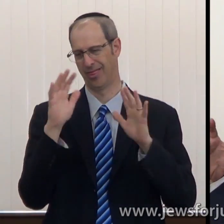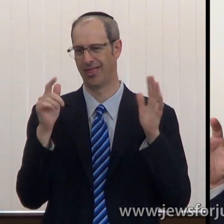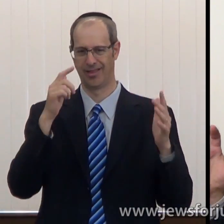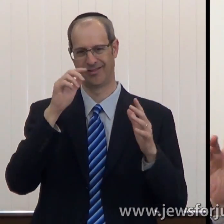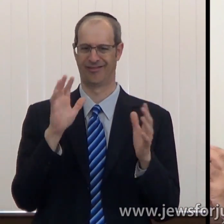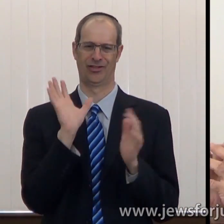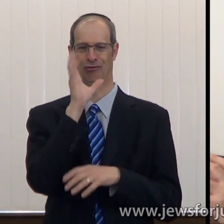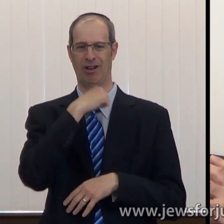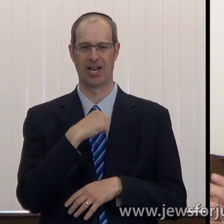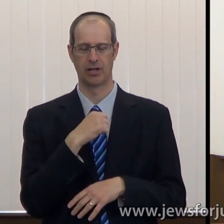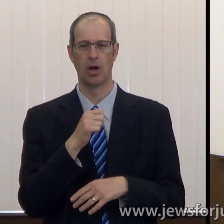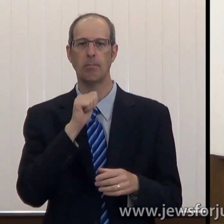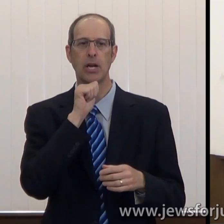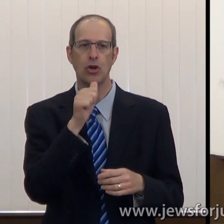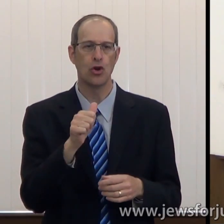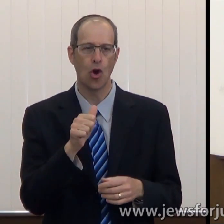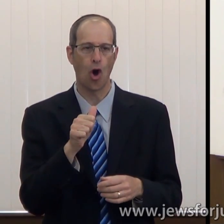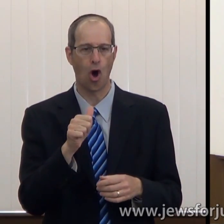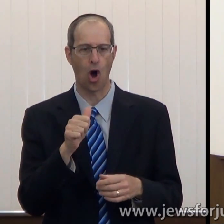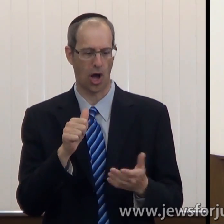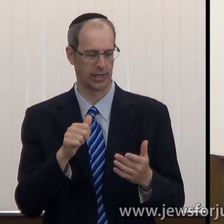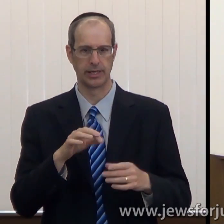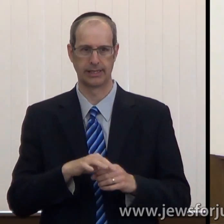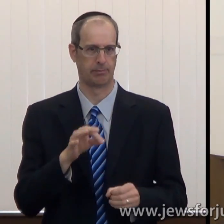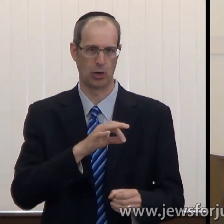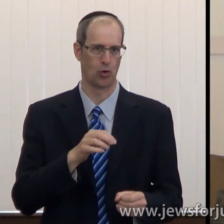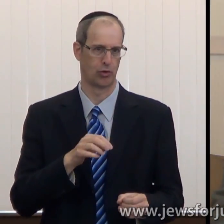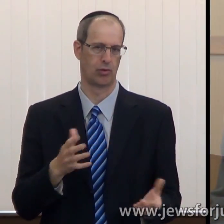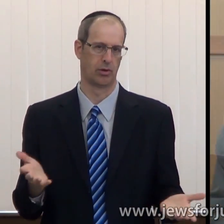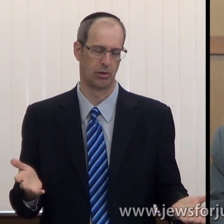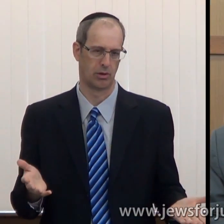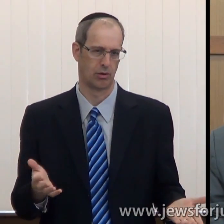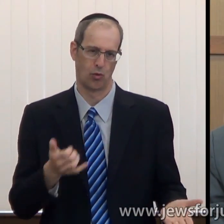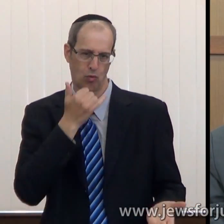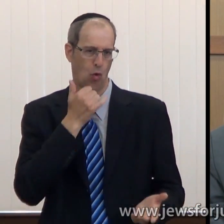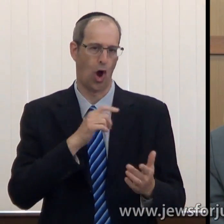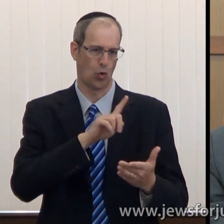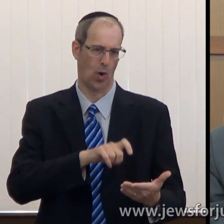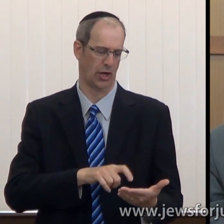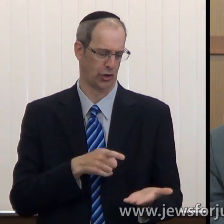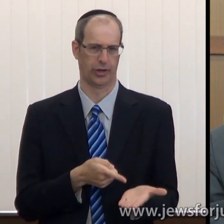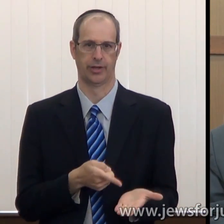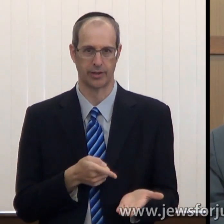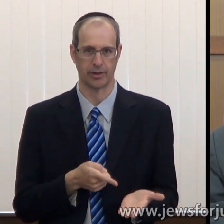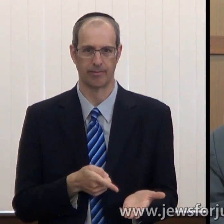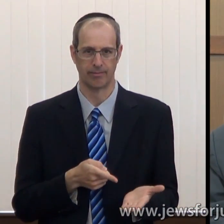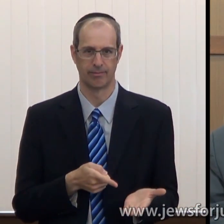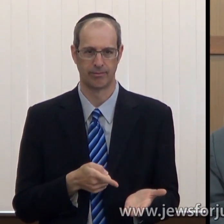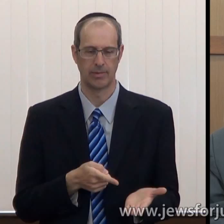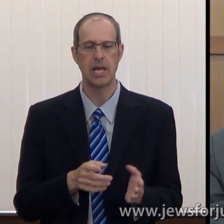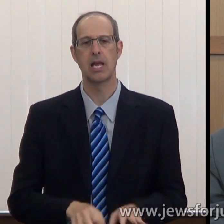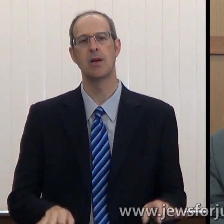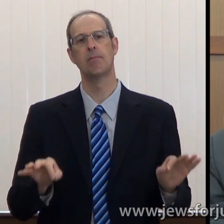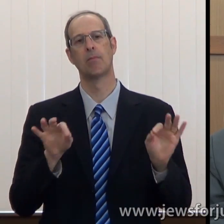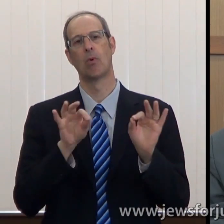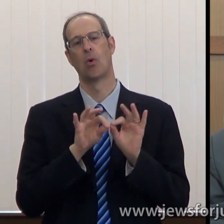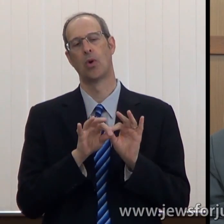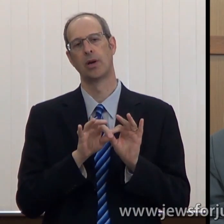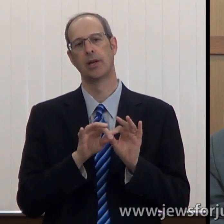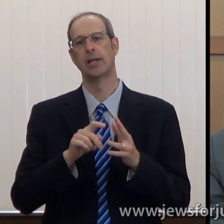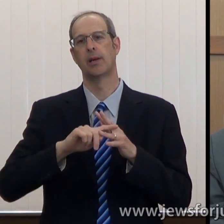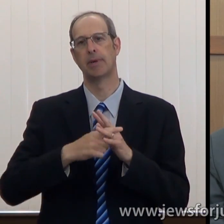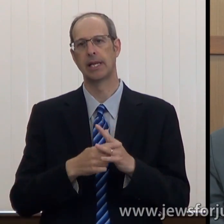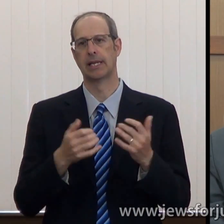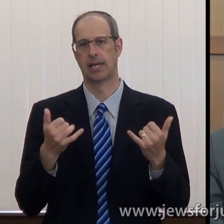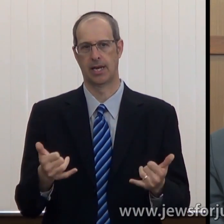but not necessarily someone who was spiritual. So what's important is to begin